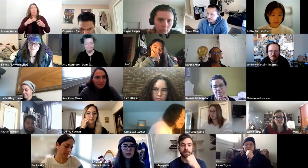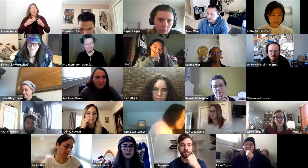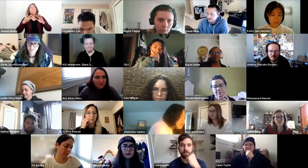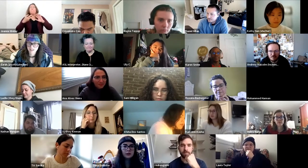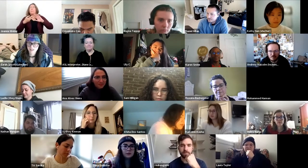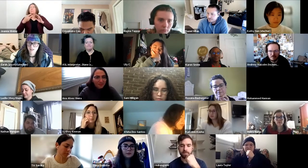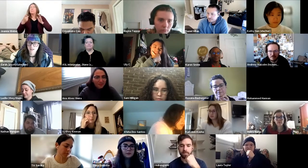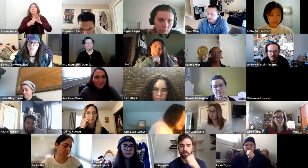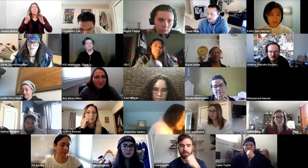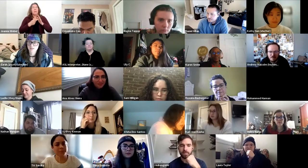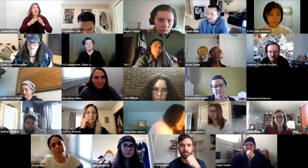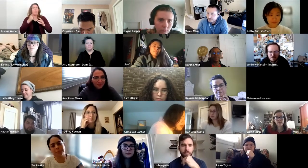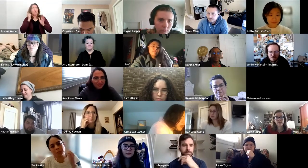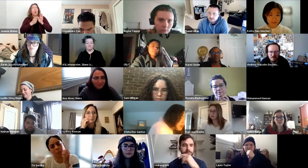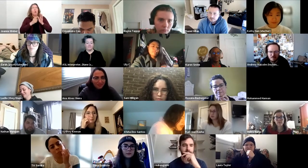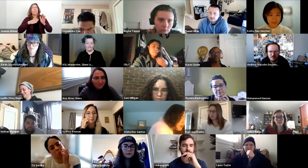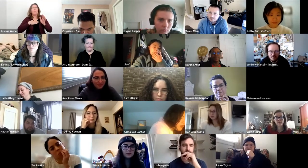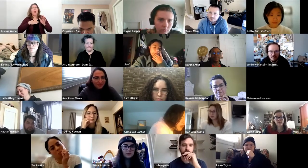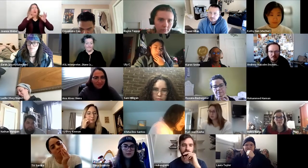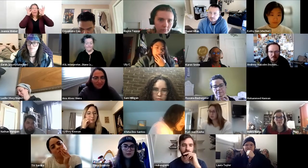Thank you, Tracy.